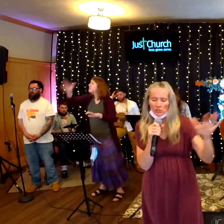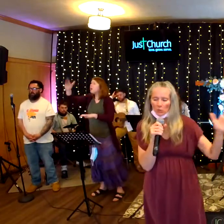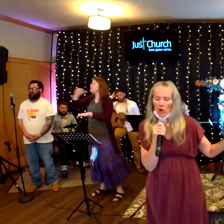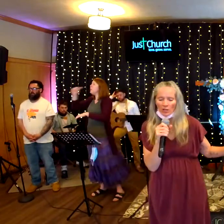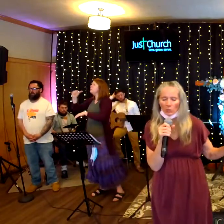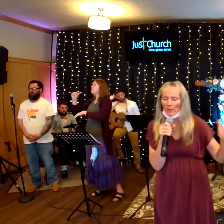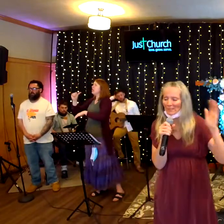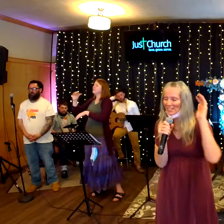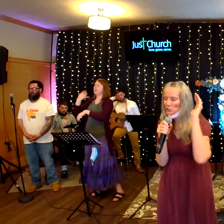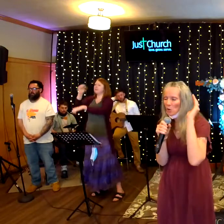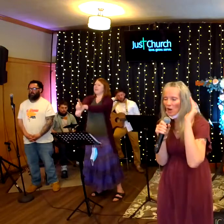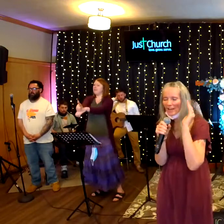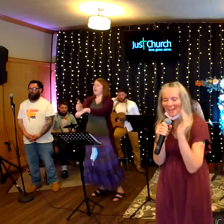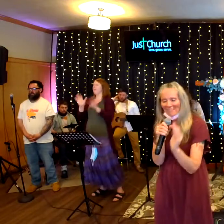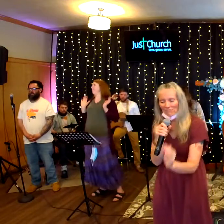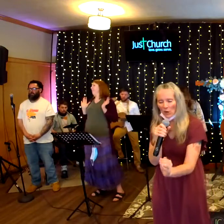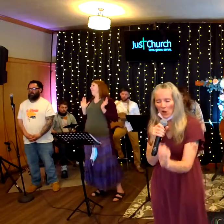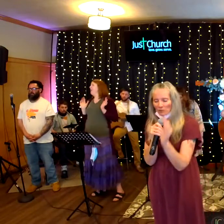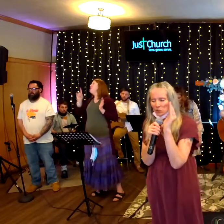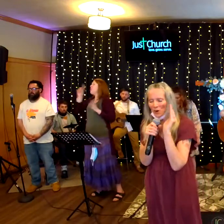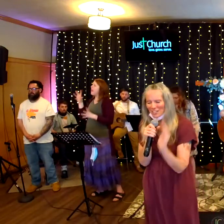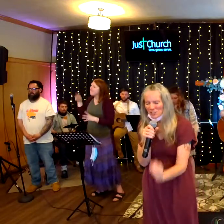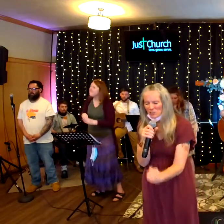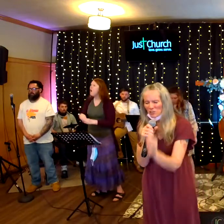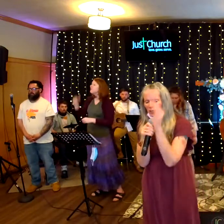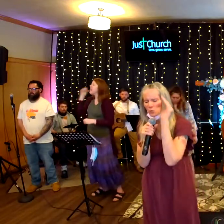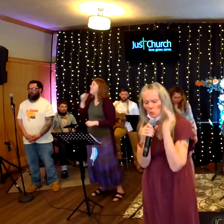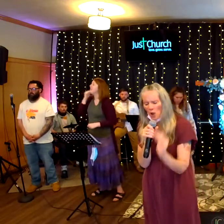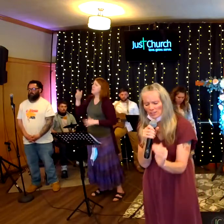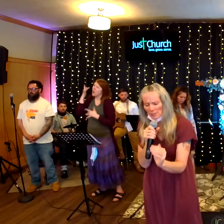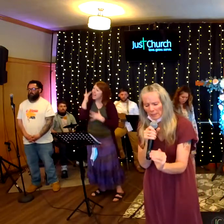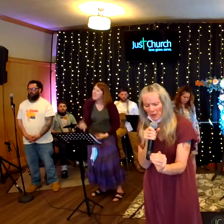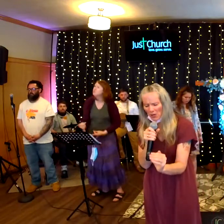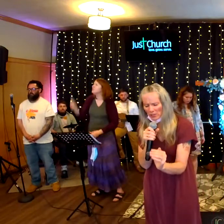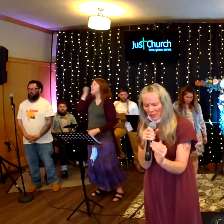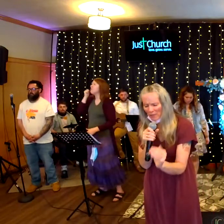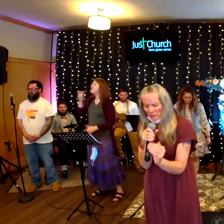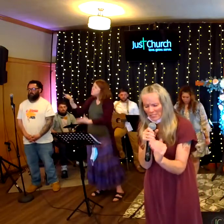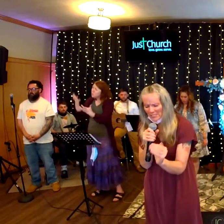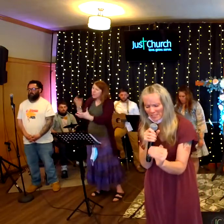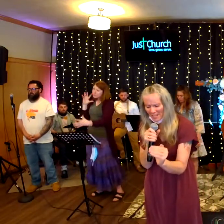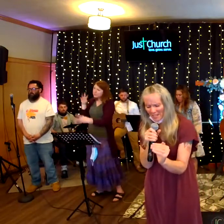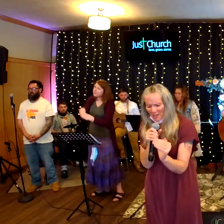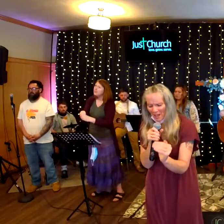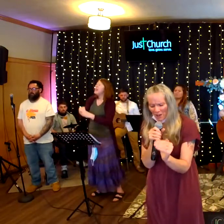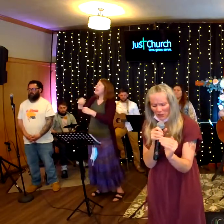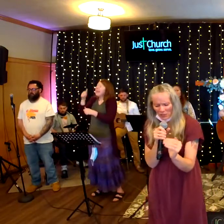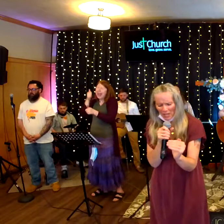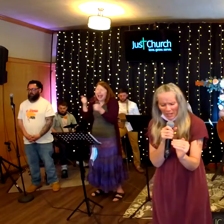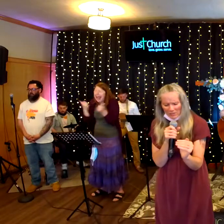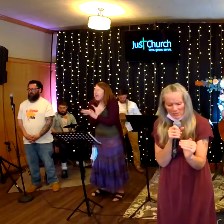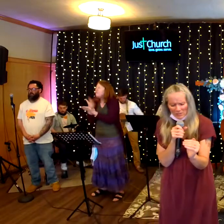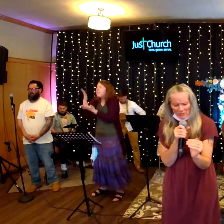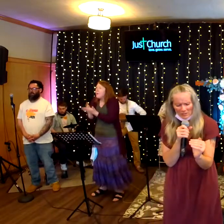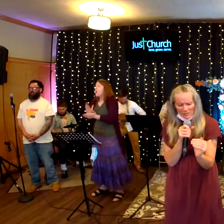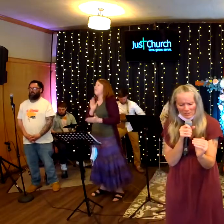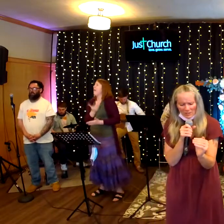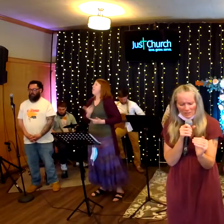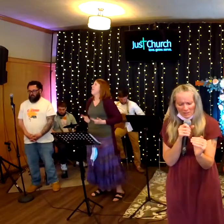in motion and walk away, but that you are involved, you are interested, you want to be a part of every detail of our